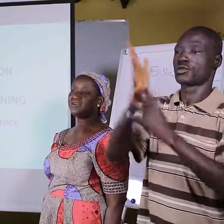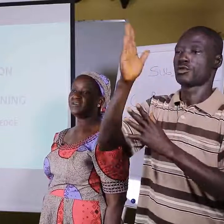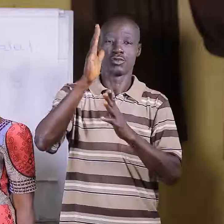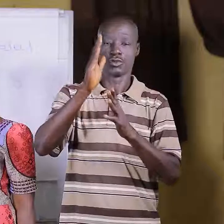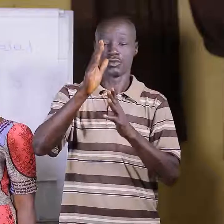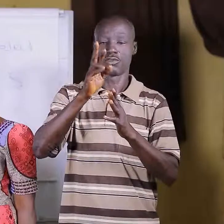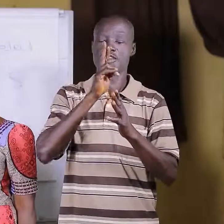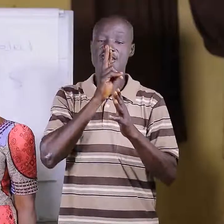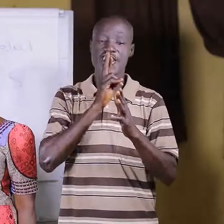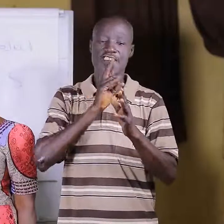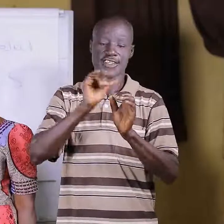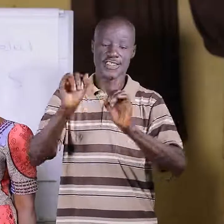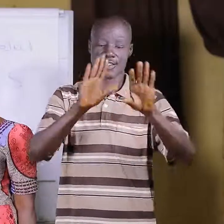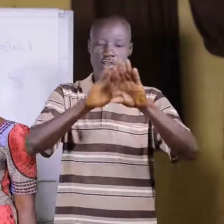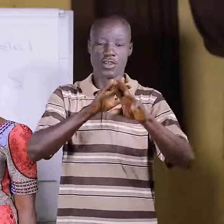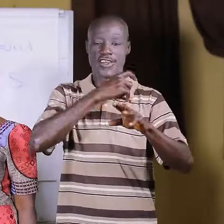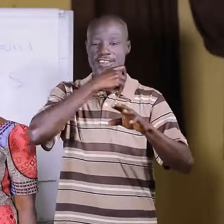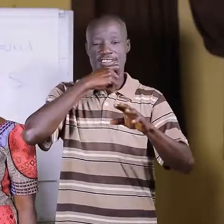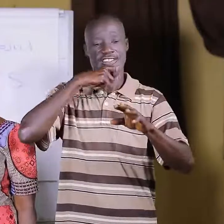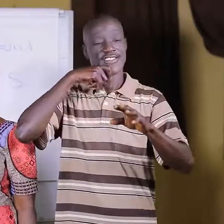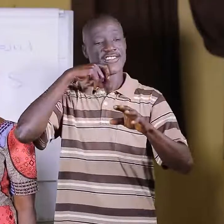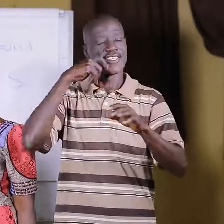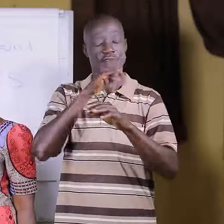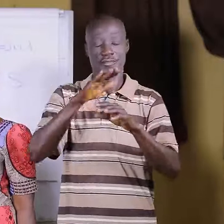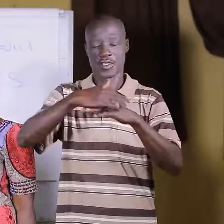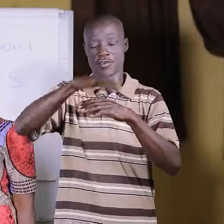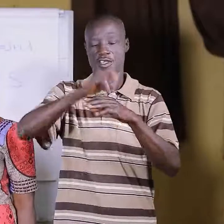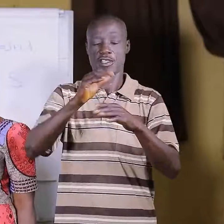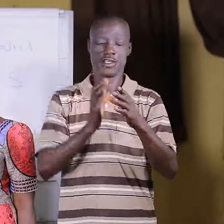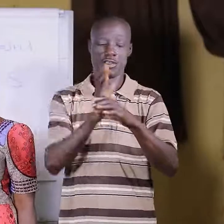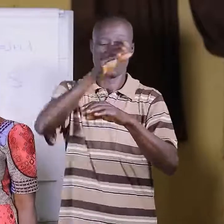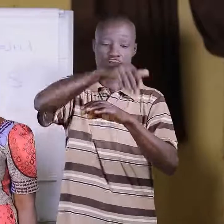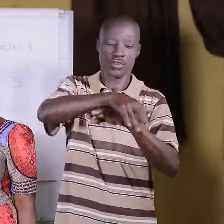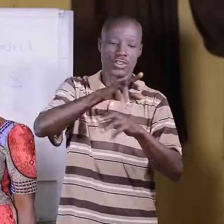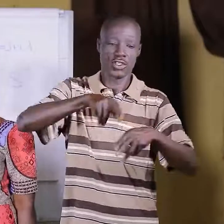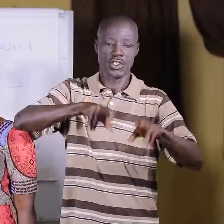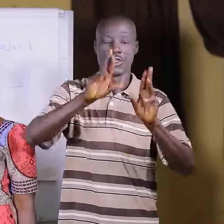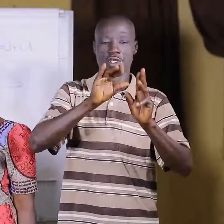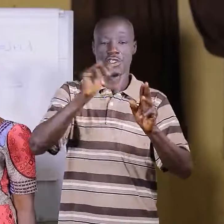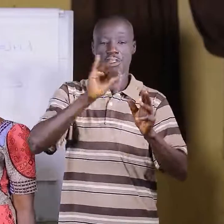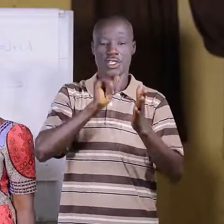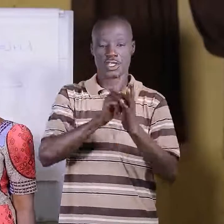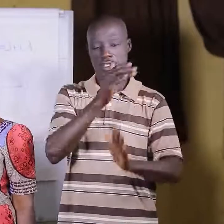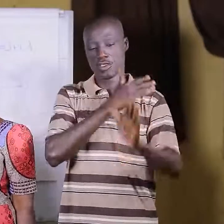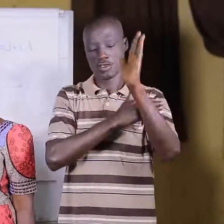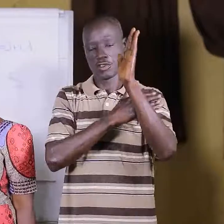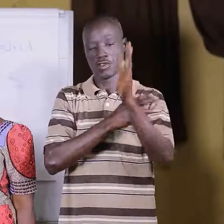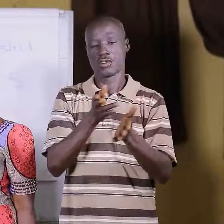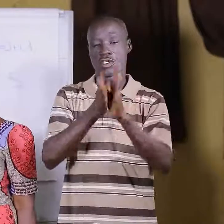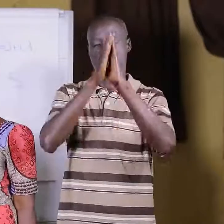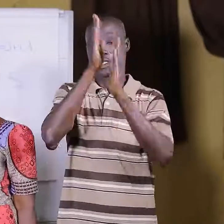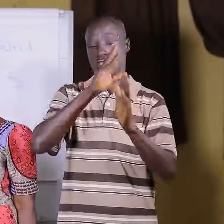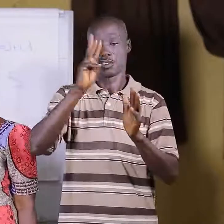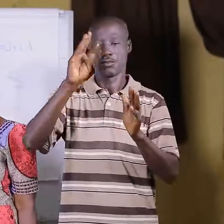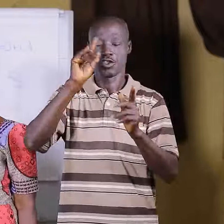ground. Now you tend to see that after they will have crossed the Red Sea, God instructed Moses to stretch back